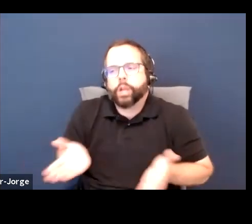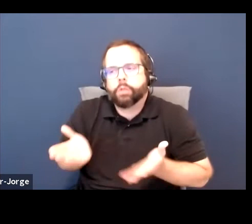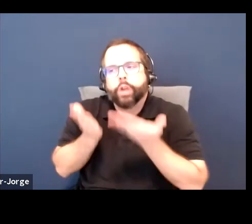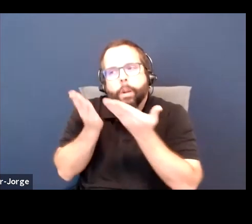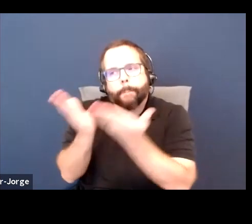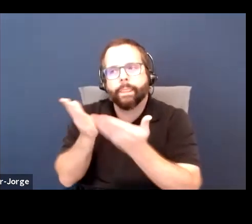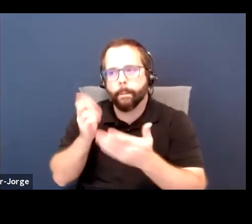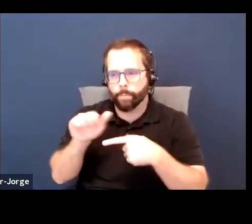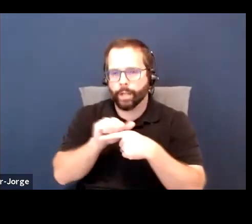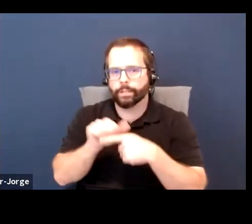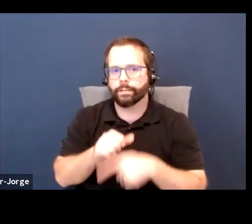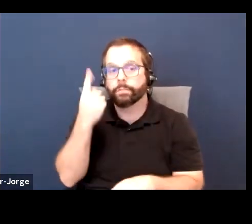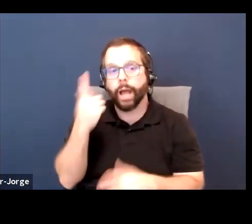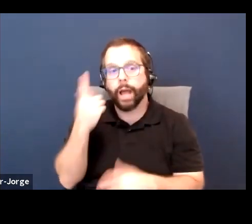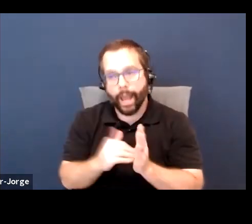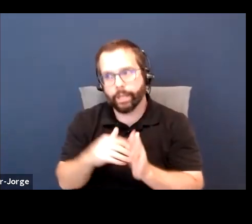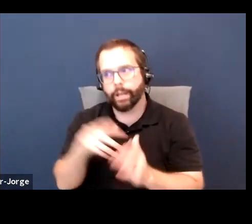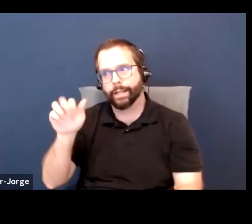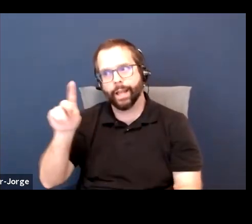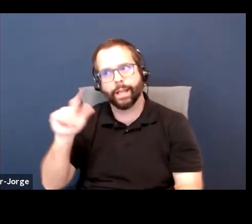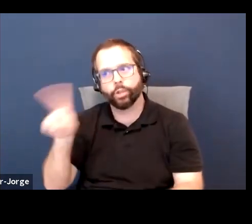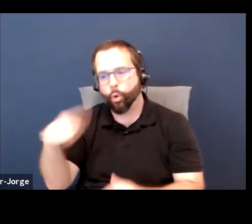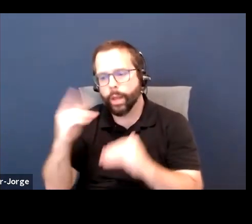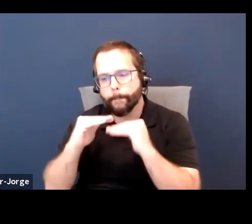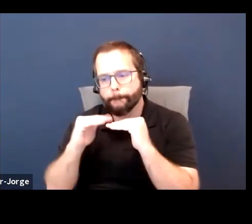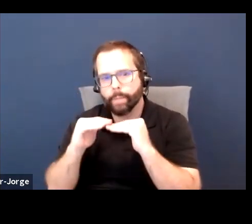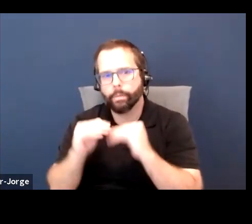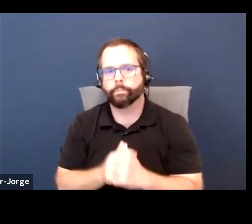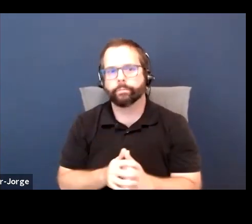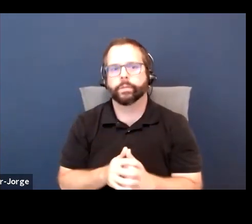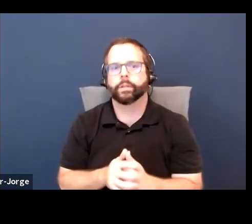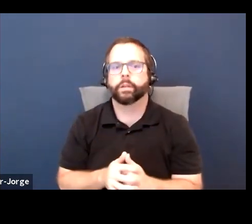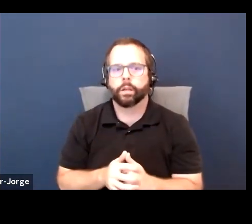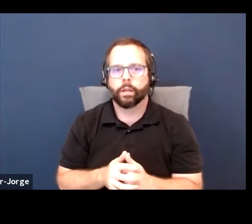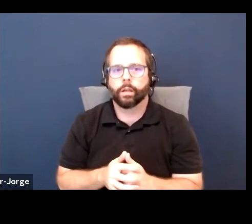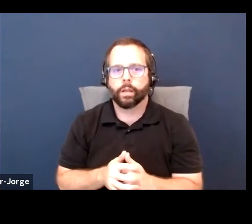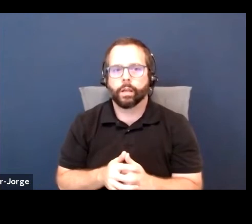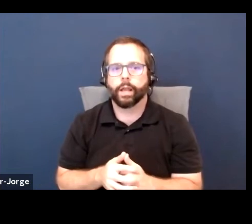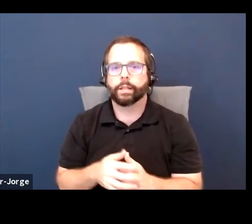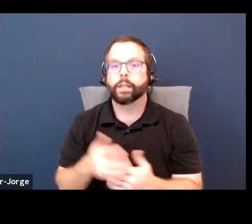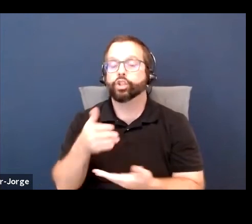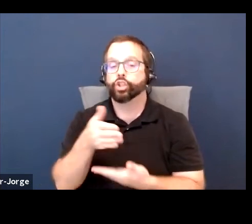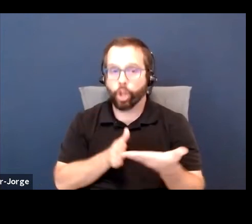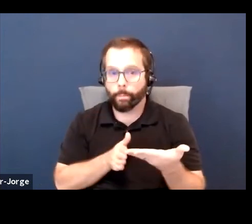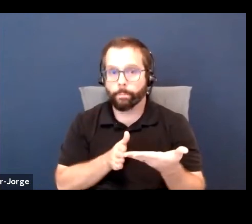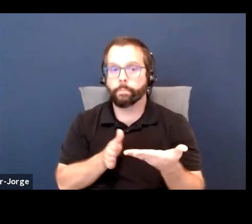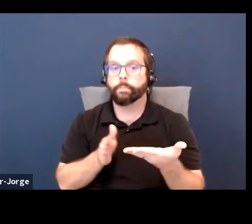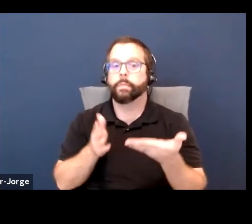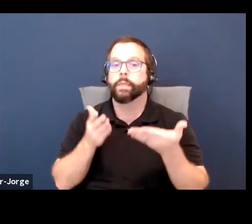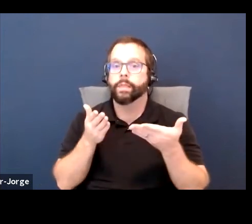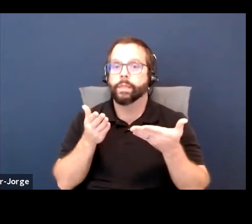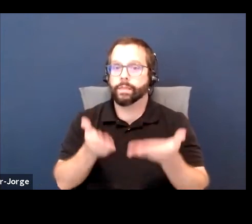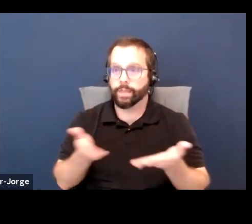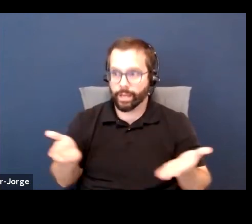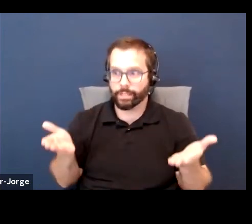the Architectural Barriers Act standards there are additional things that are required to be accessible under there, but you